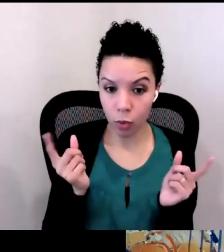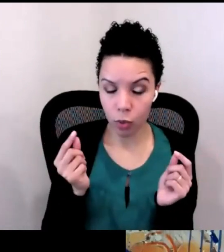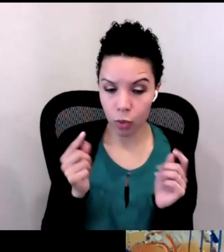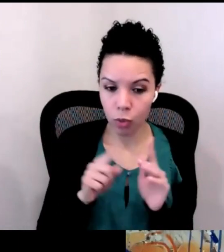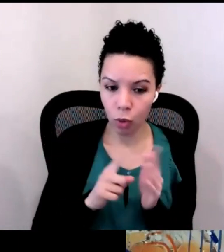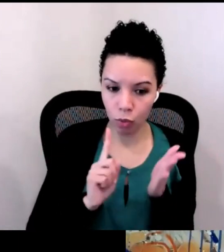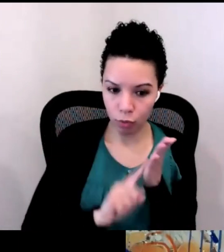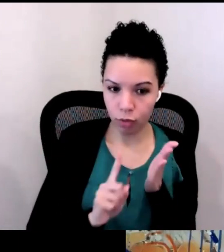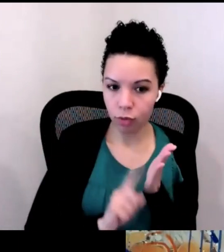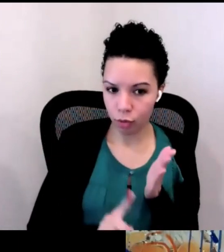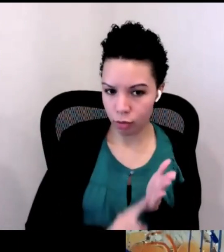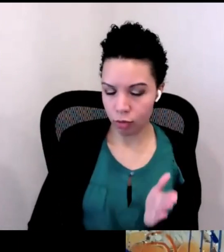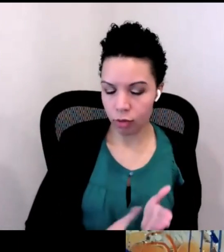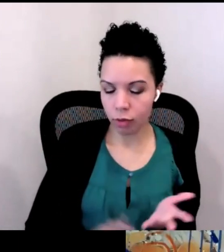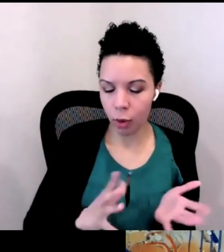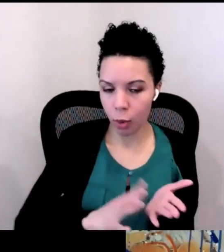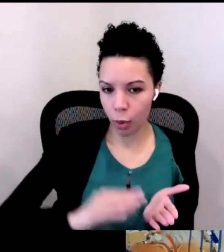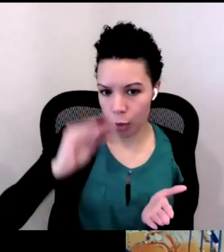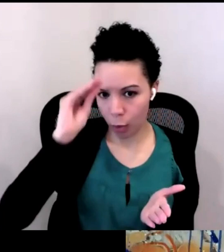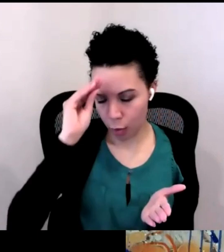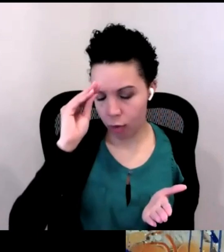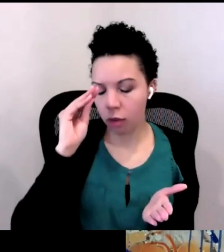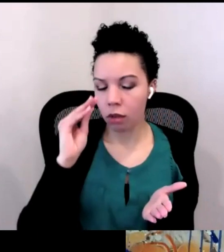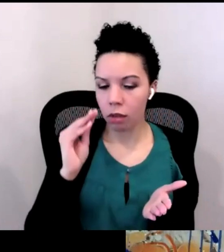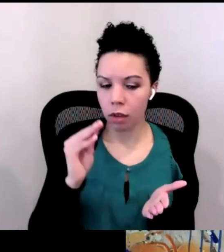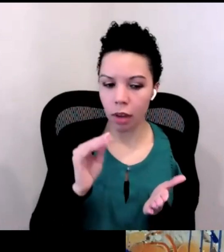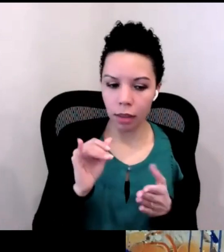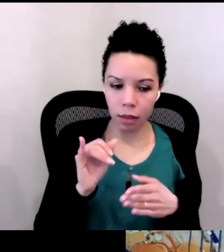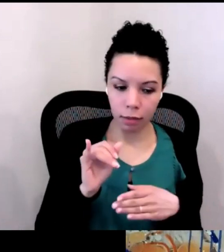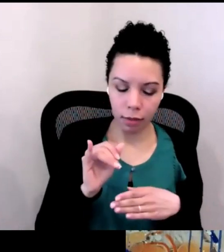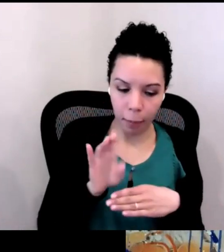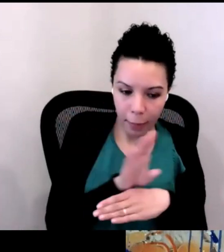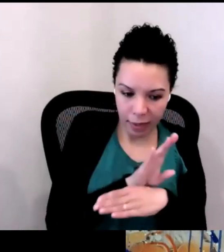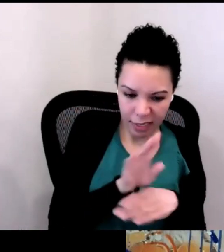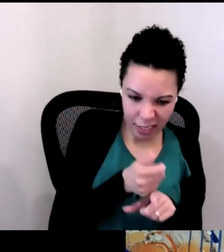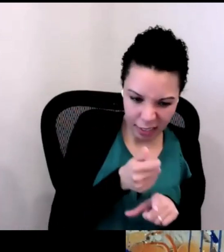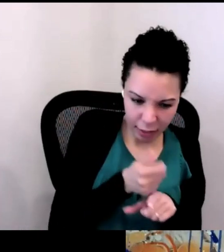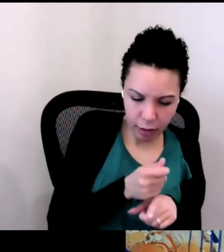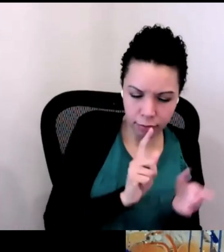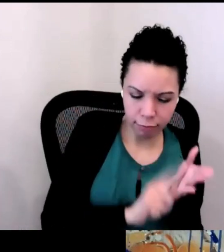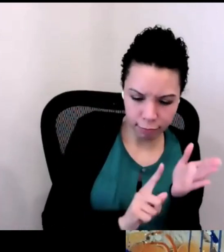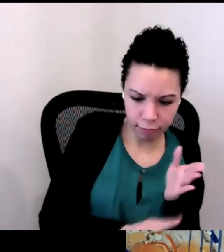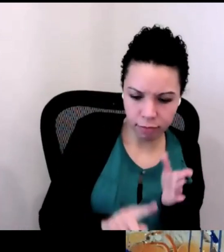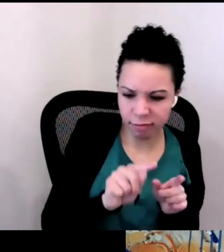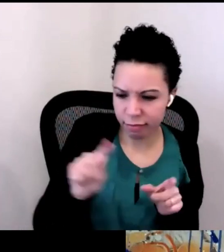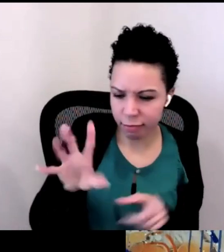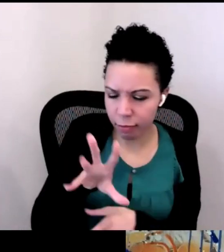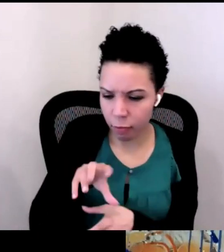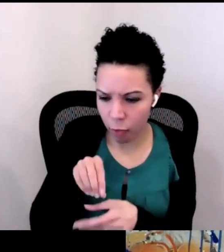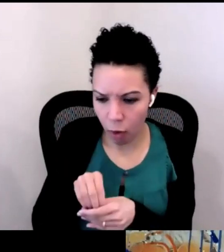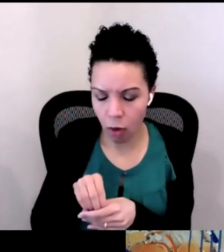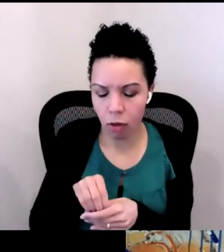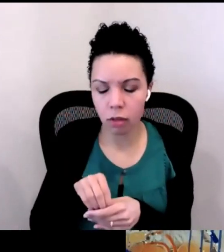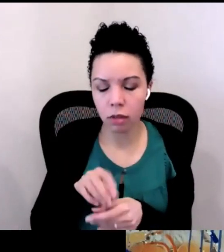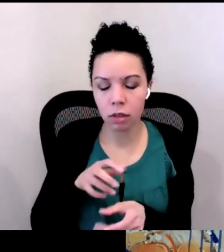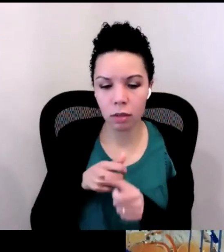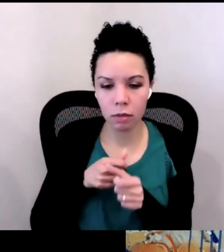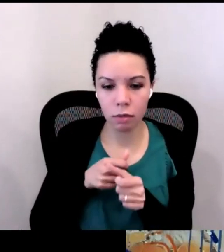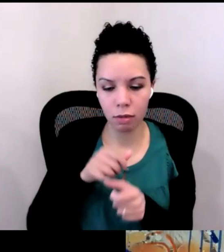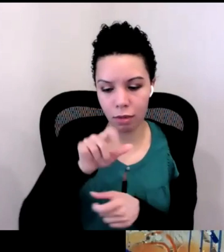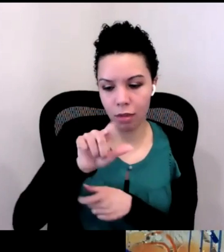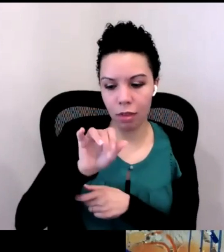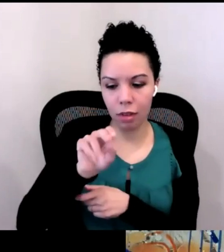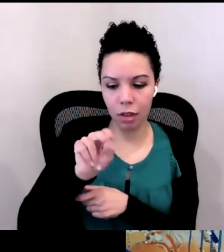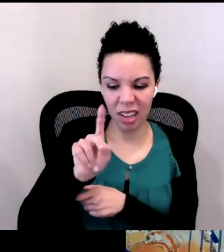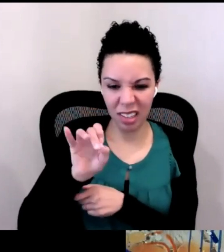learning to do. Research the industry, the players, follow them on LinkedIn. There are a lot of creator groups